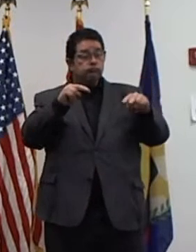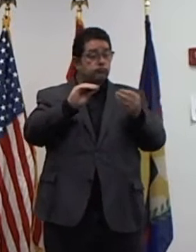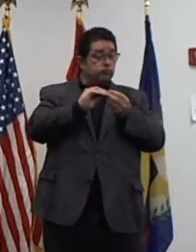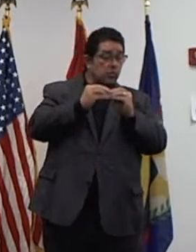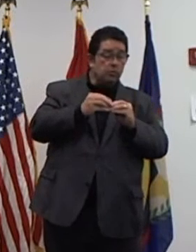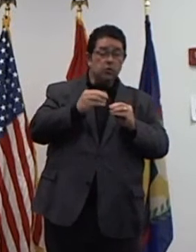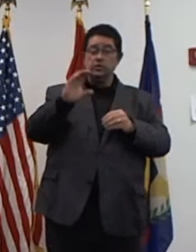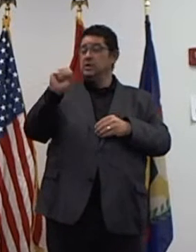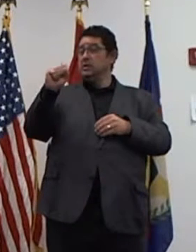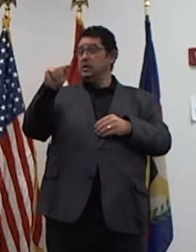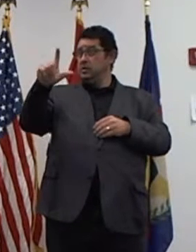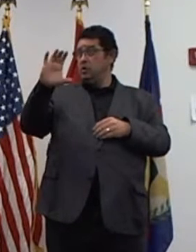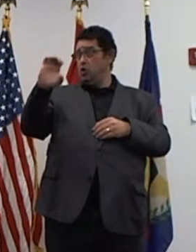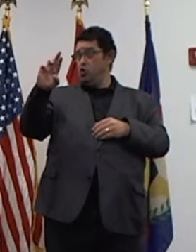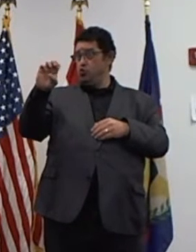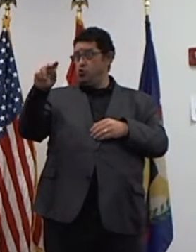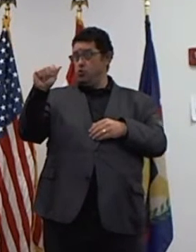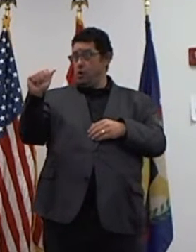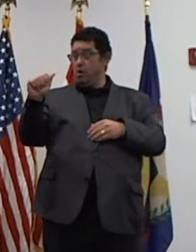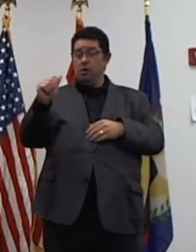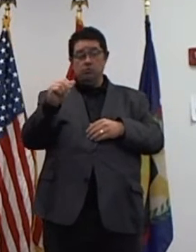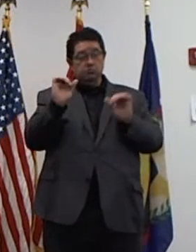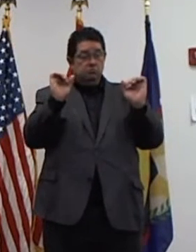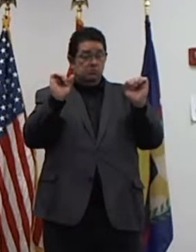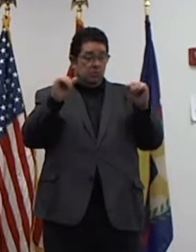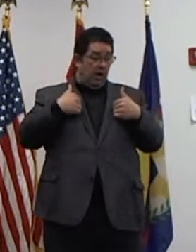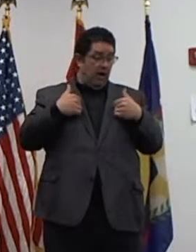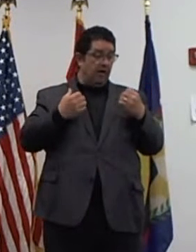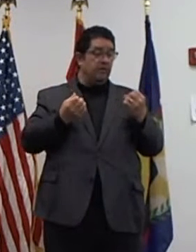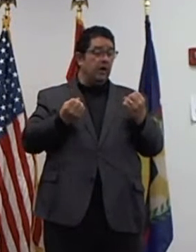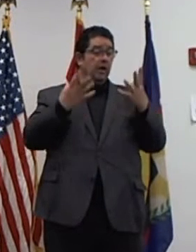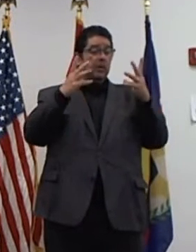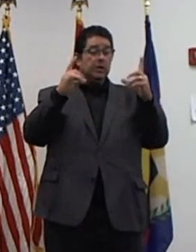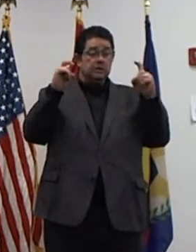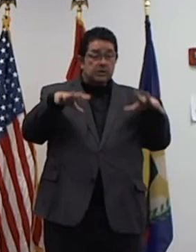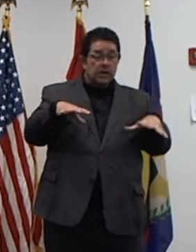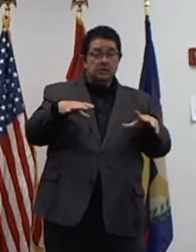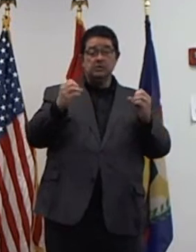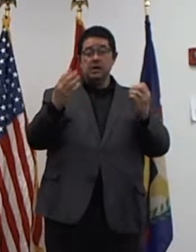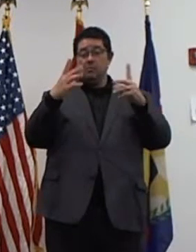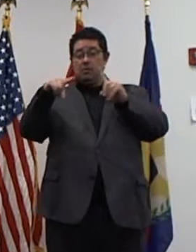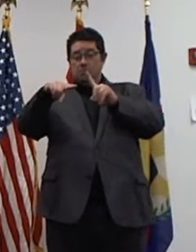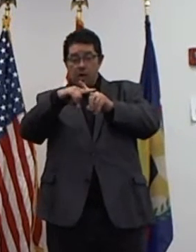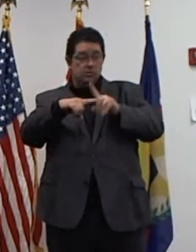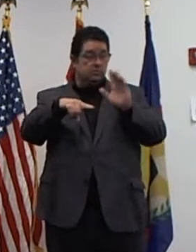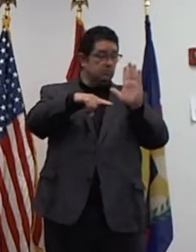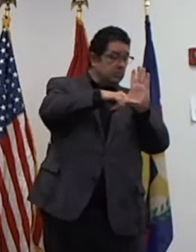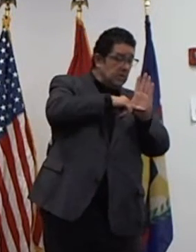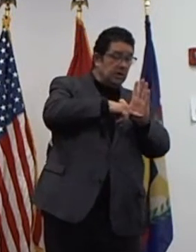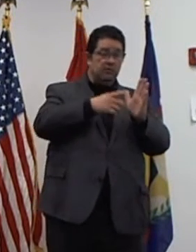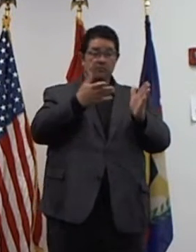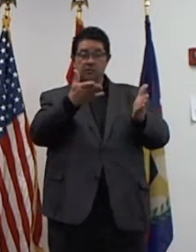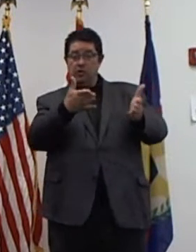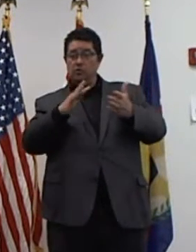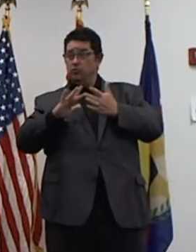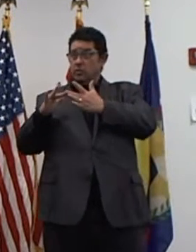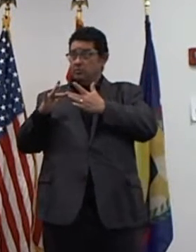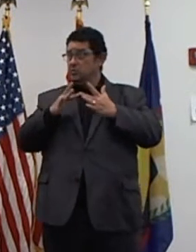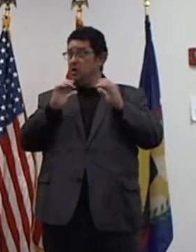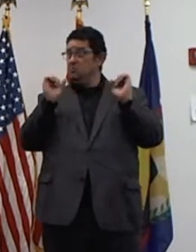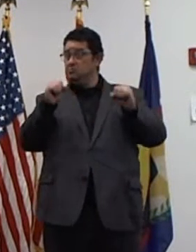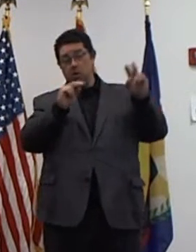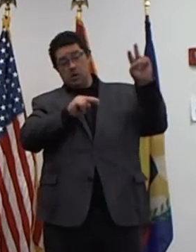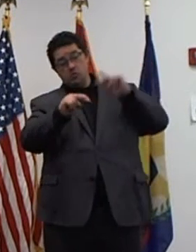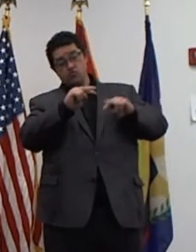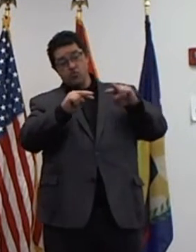dashboard that monitors the number of tests in the county every day, the positive rate of those tests, and we'll continue